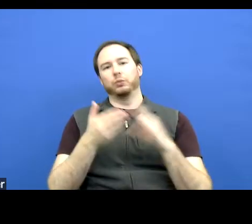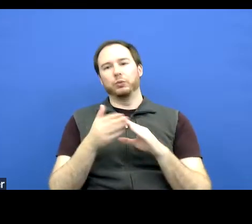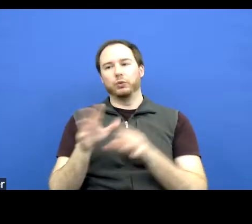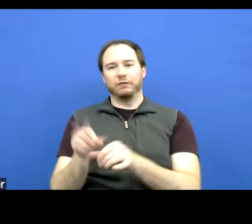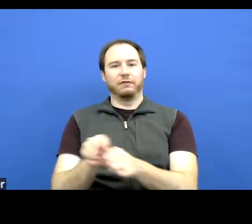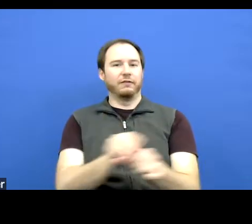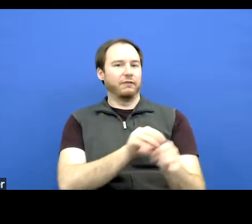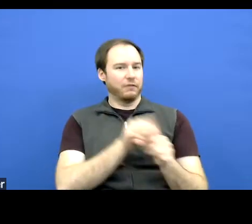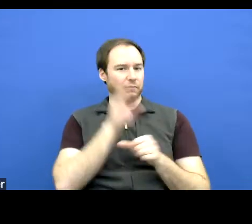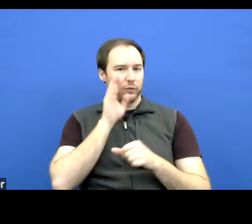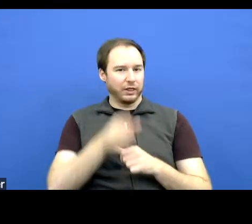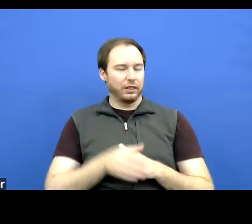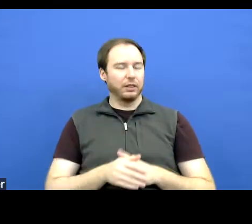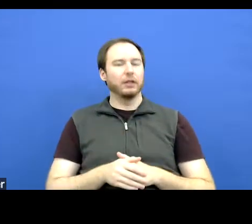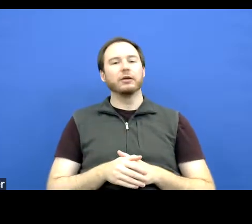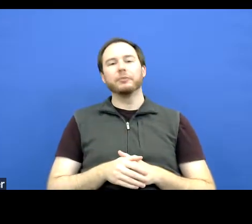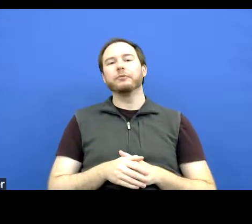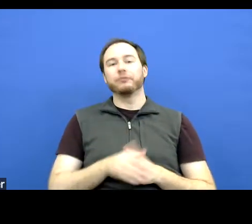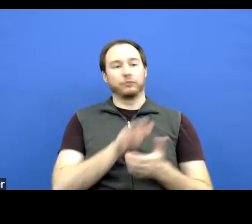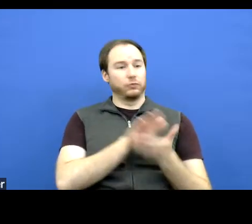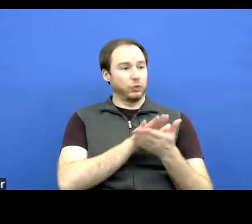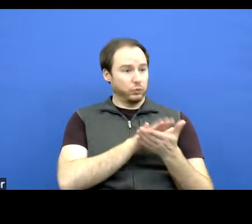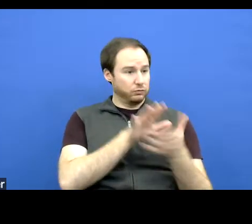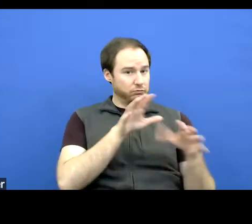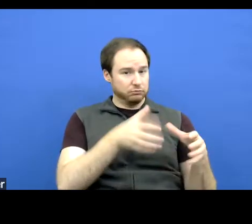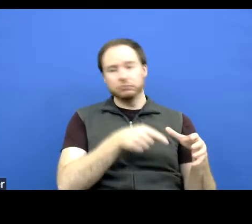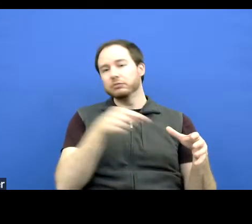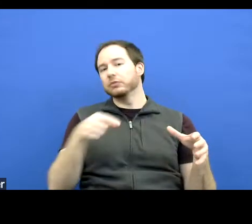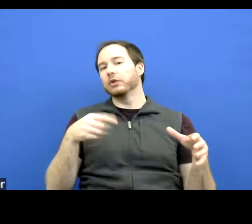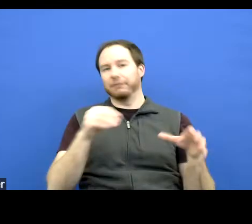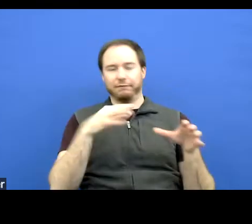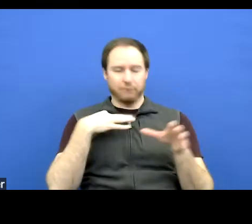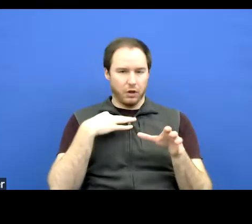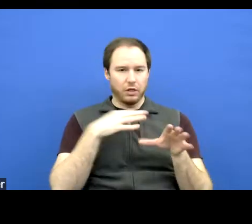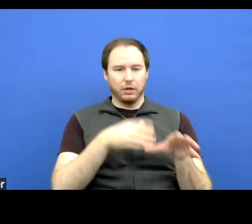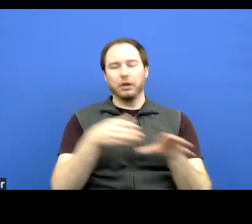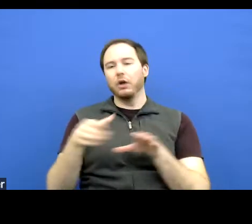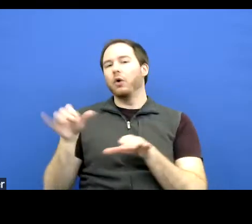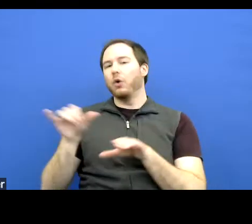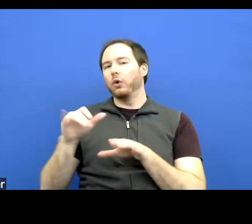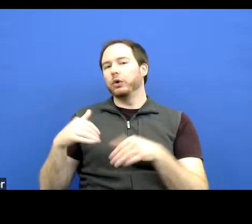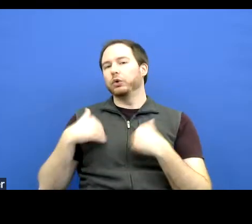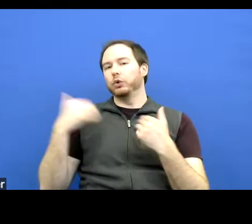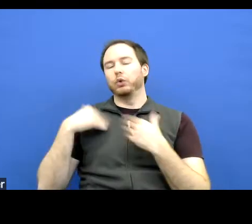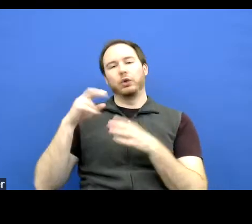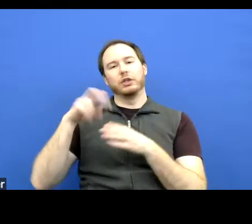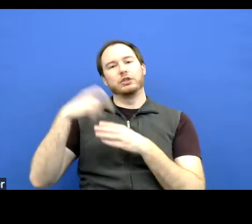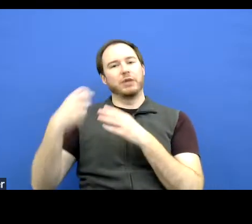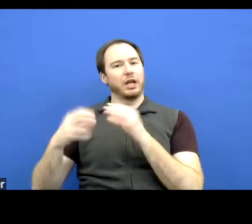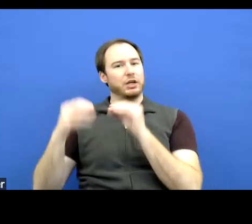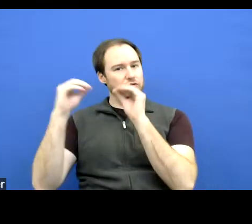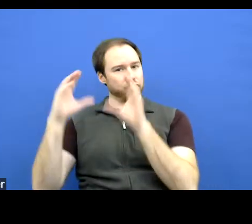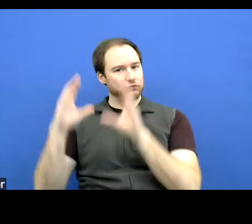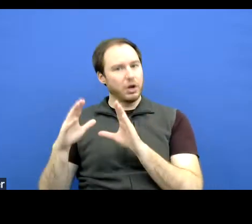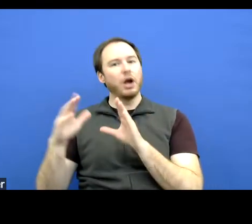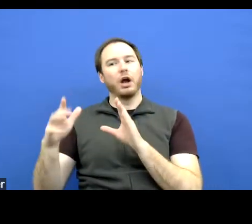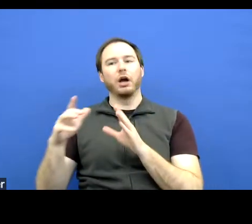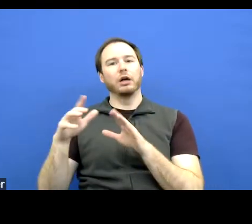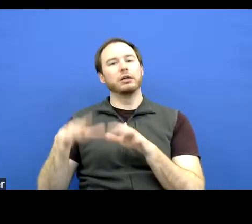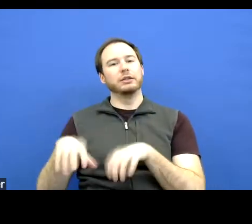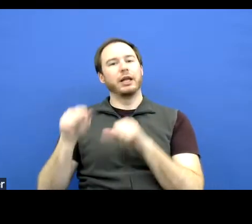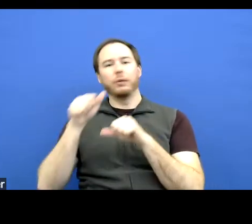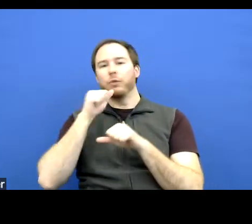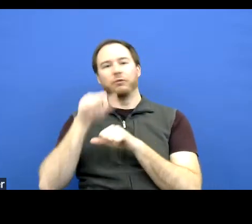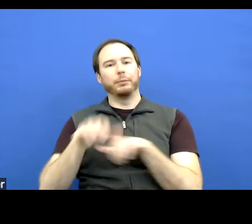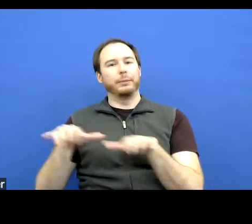impact. Outside of school and volunteering, Benjamin works as a youth gymnastics instructor and takes private piano